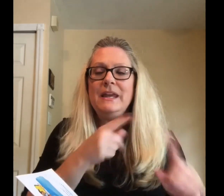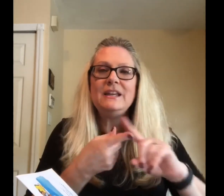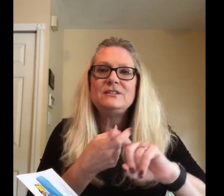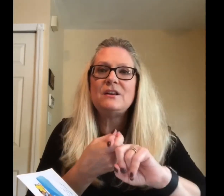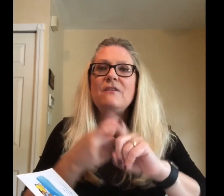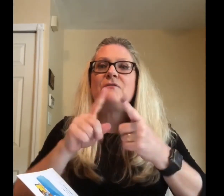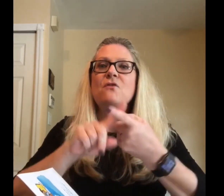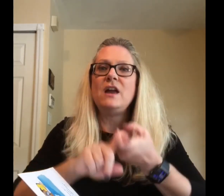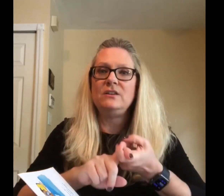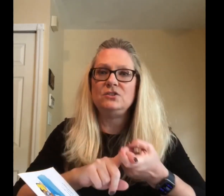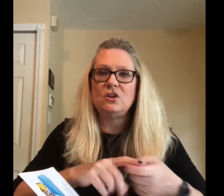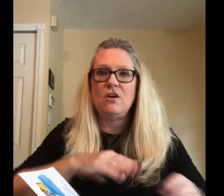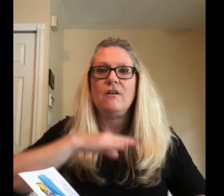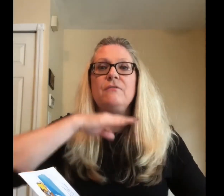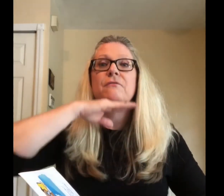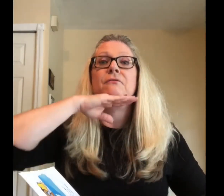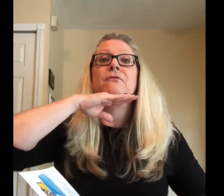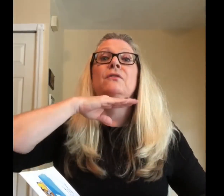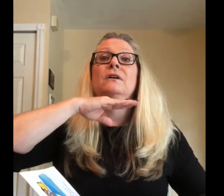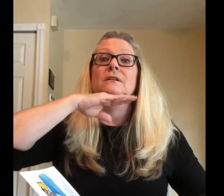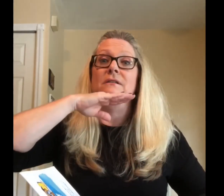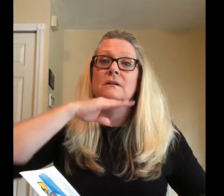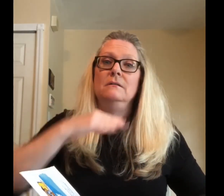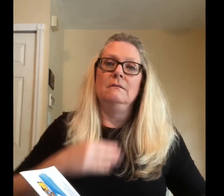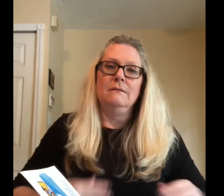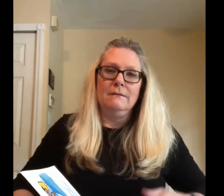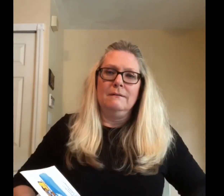Pete's friends are full. Oh,